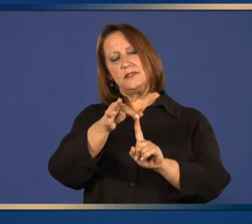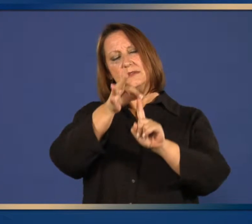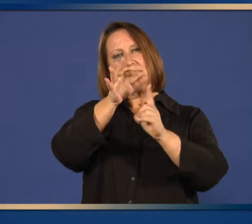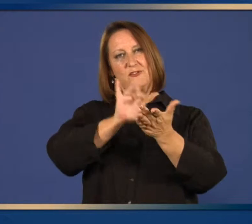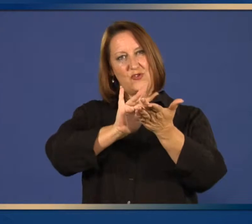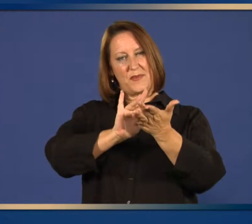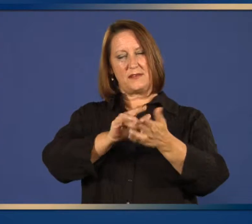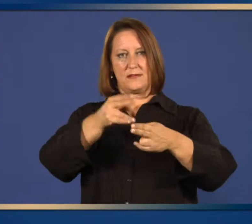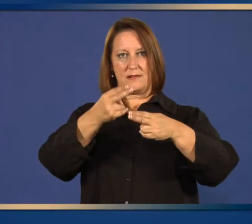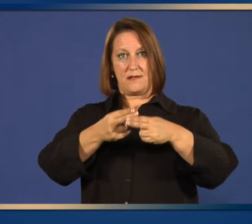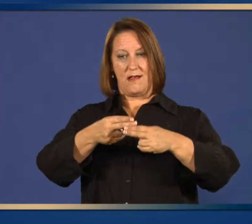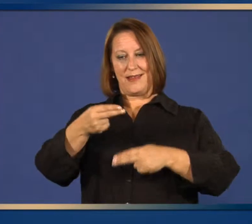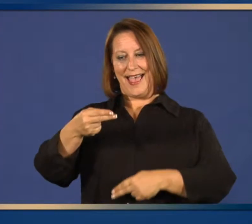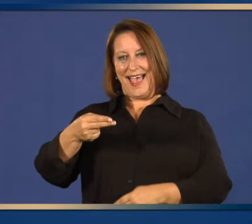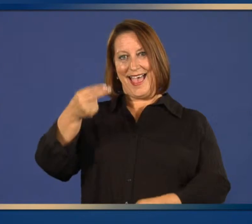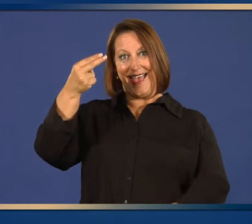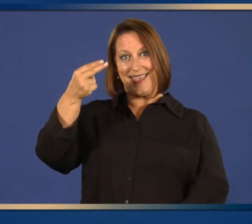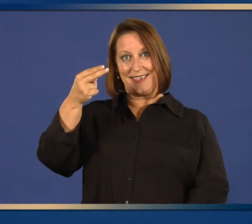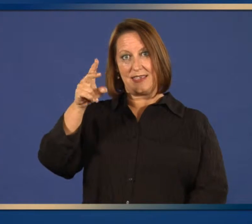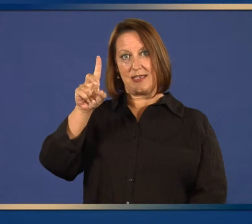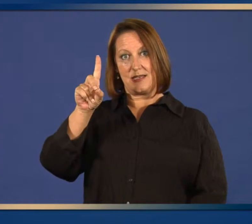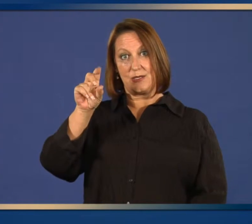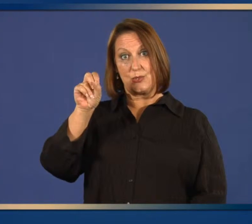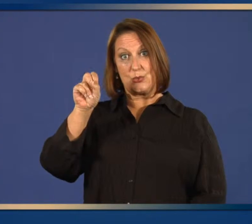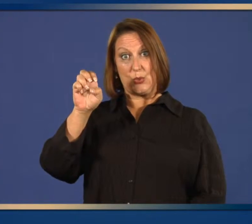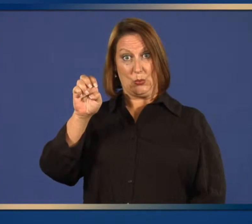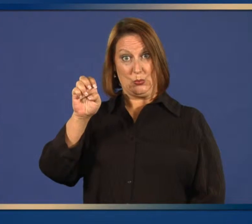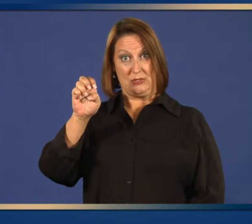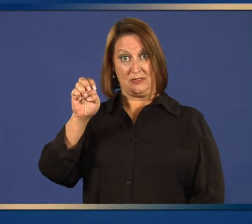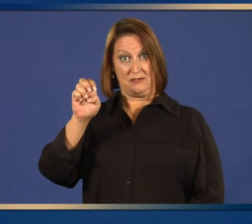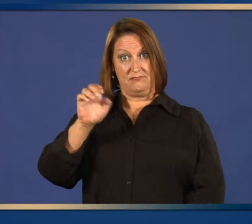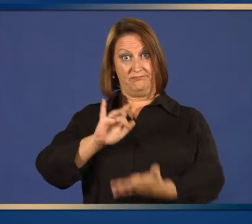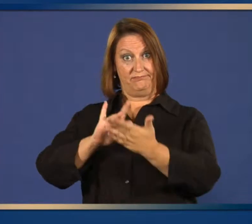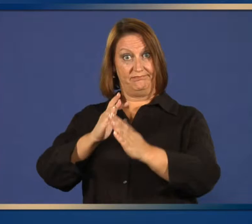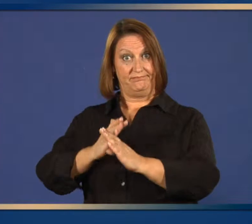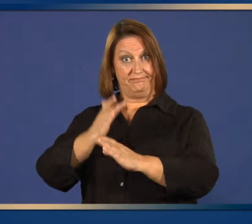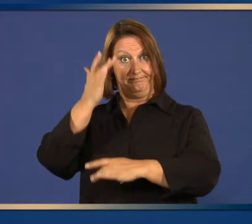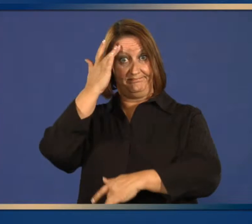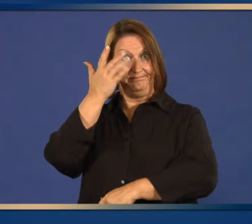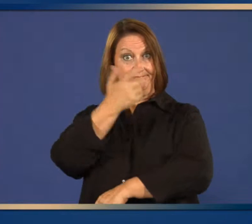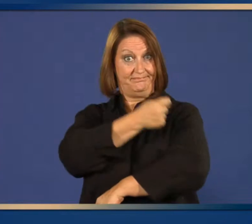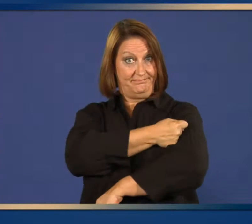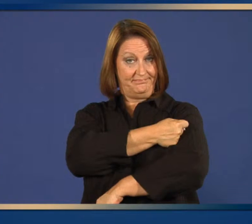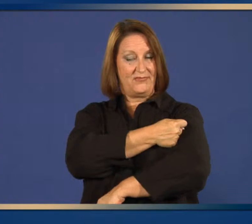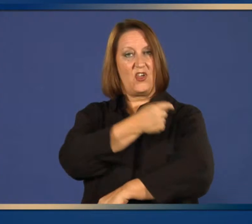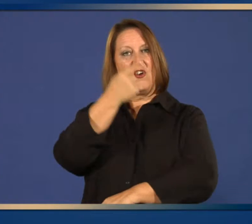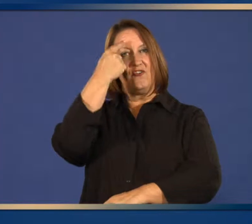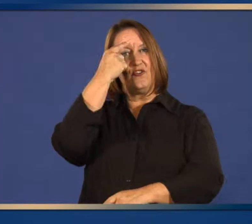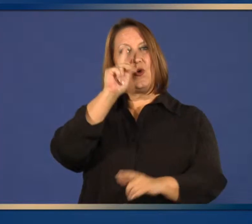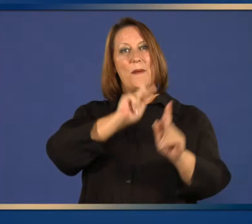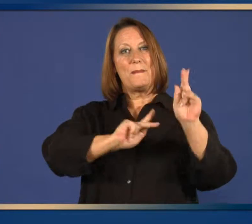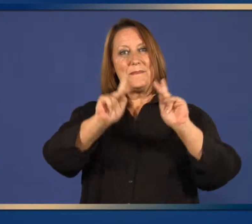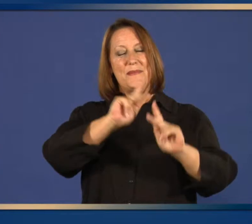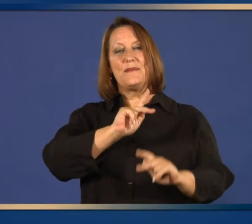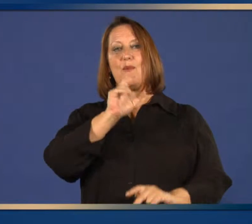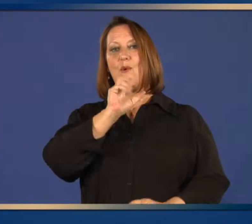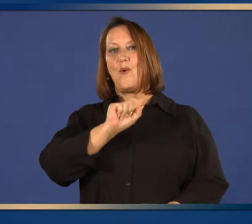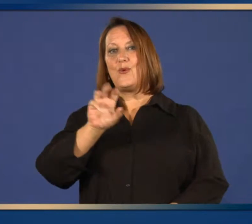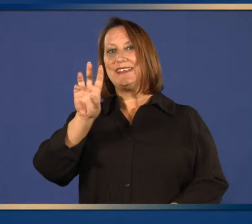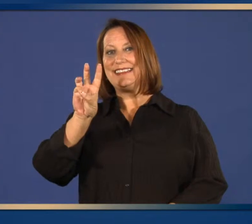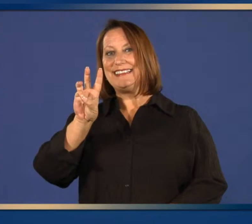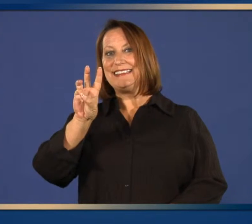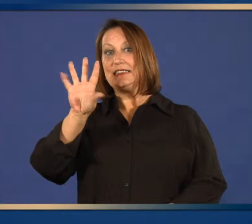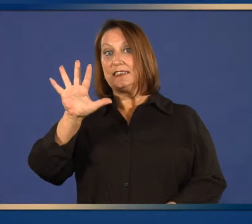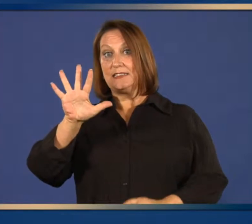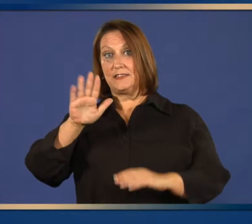A high-dose inactivated influenza vaccine is available for people 65 years of